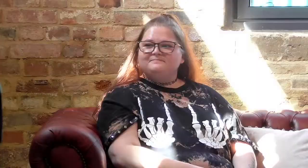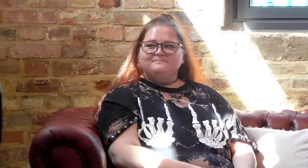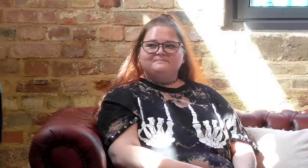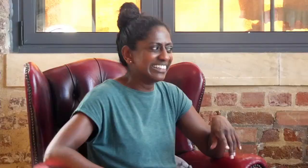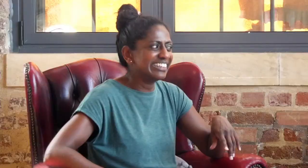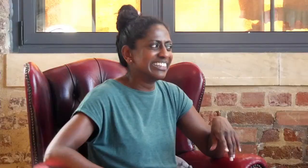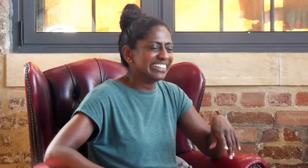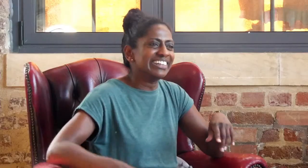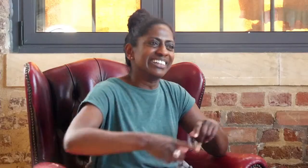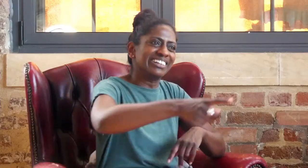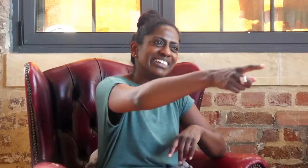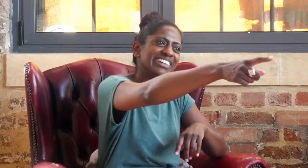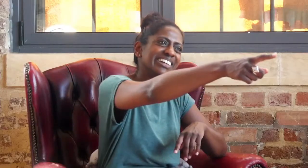lucky.